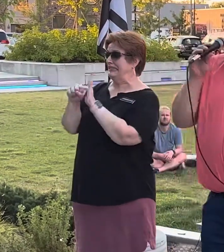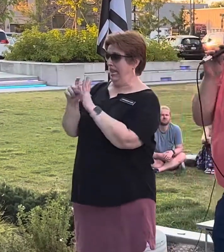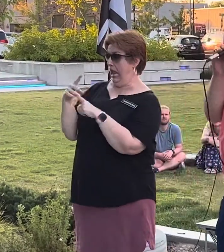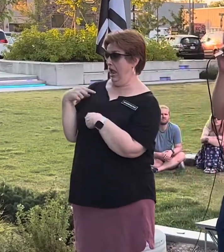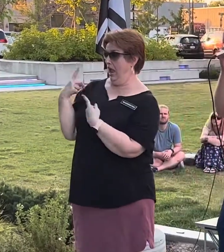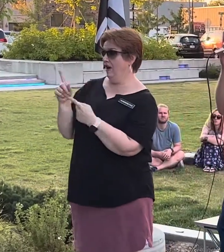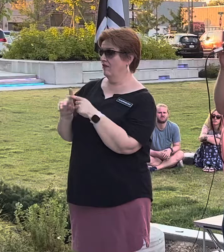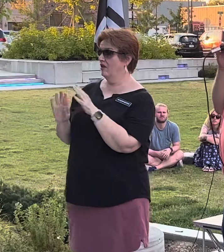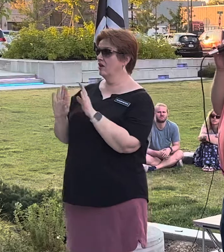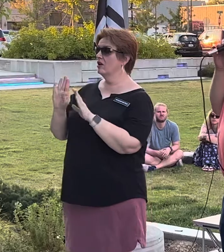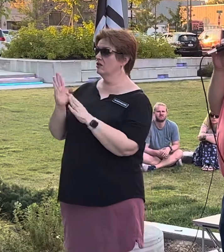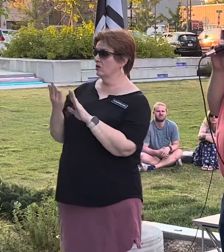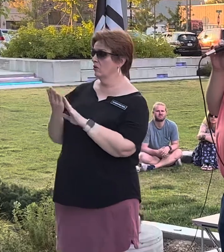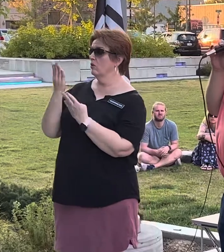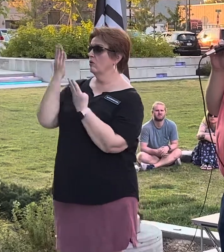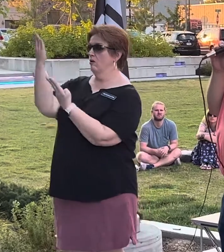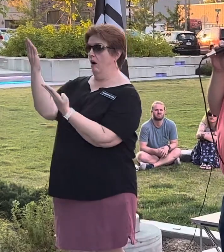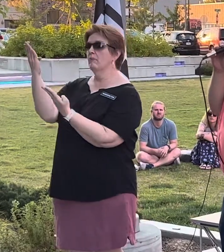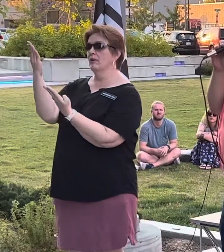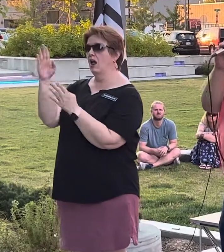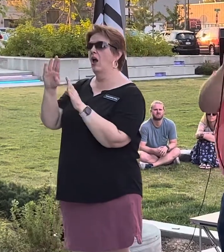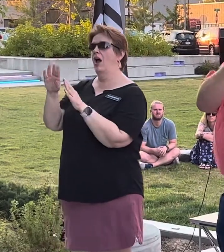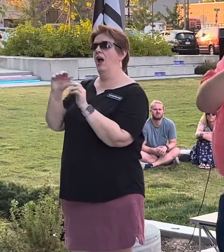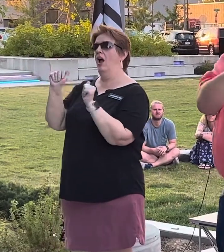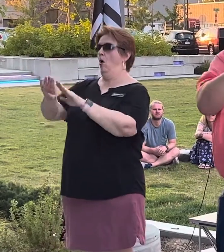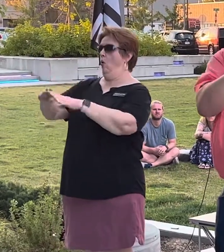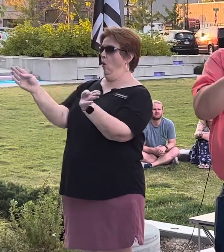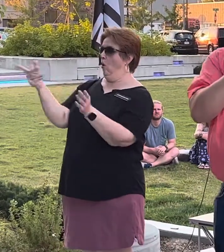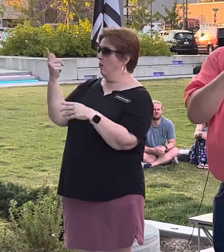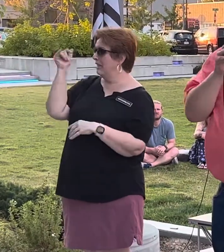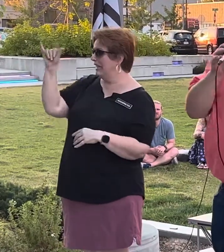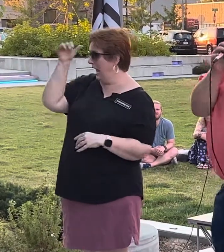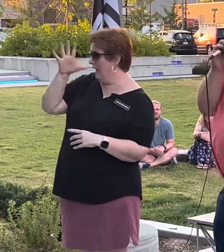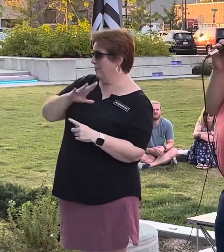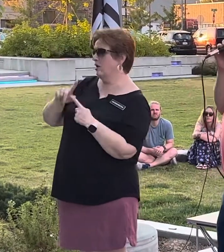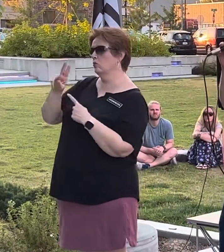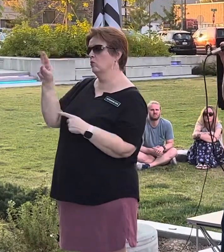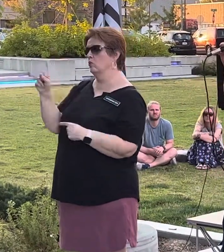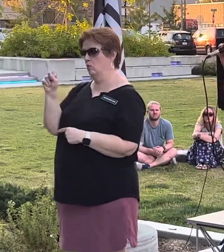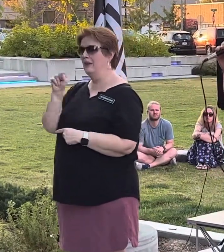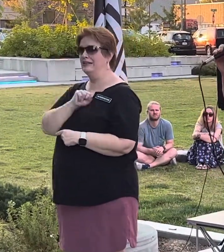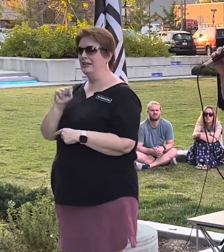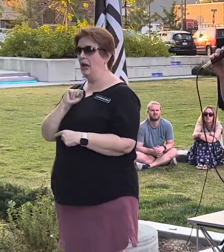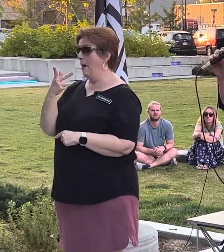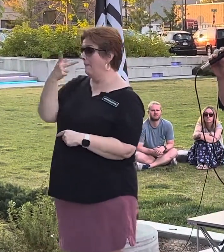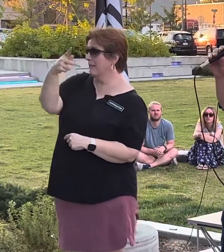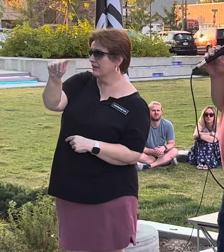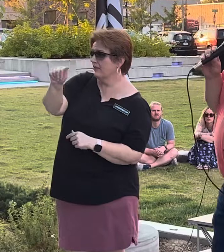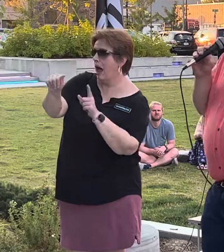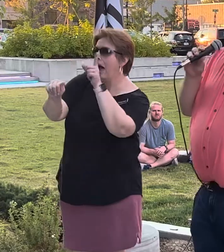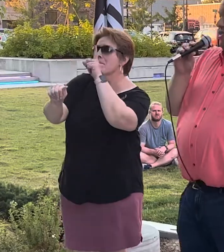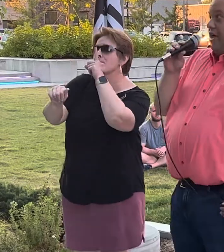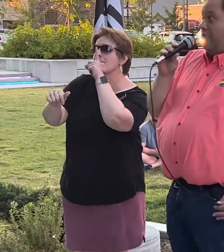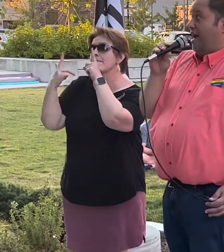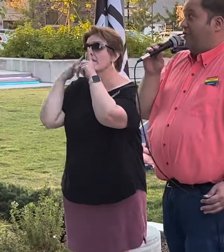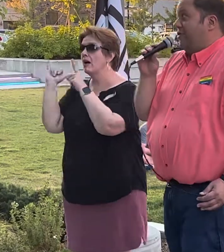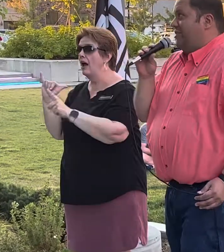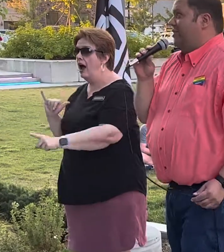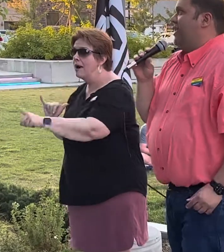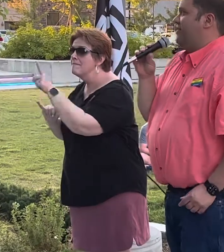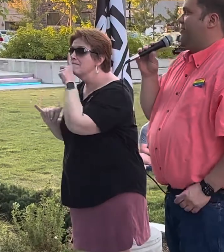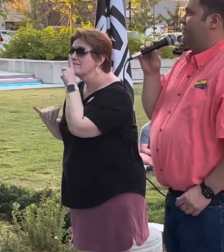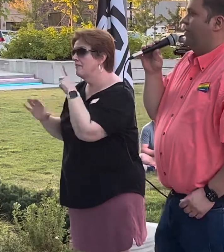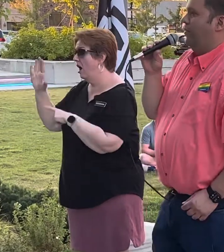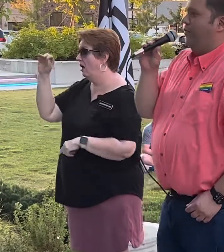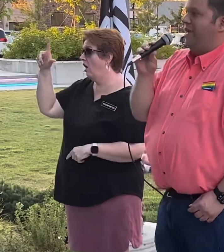nominate an openly gay man to the United States Senate. California didn't do it. Pennsylvania didn't do it. Colorado couldn't